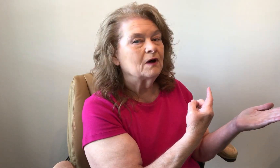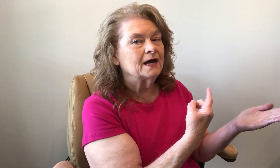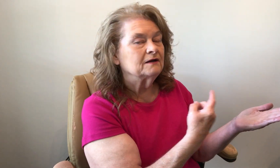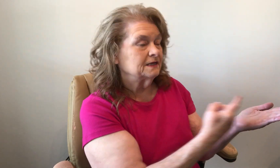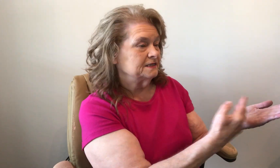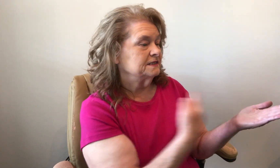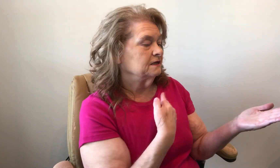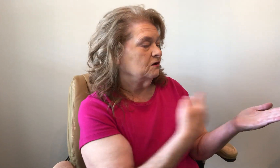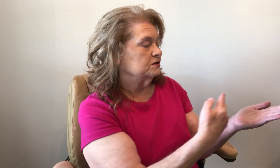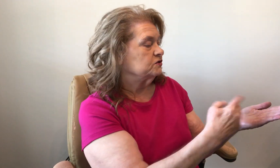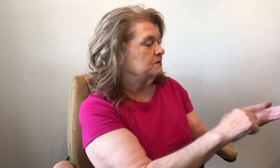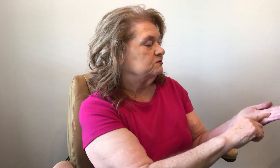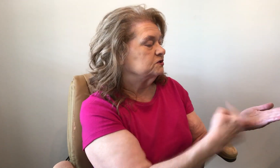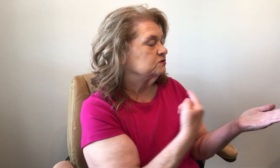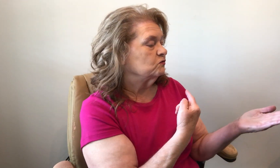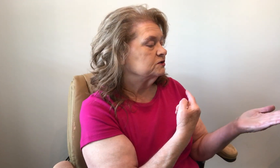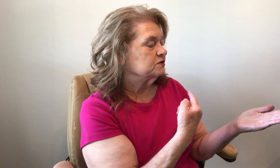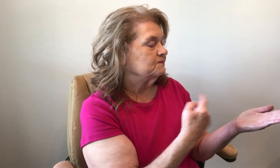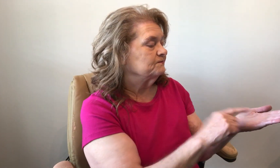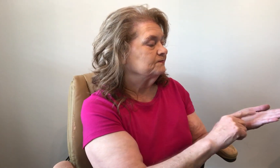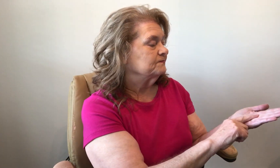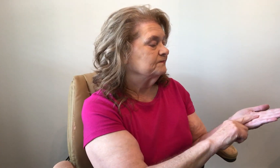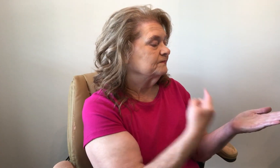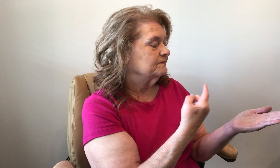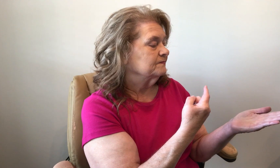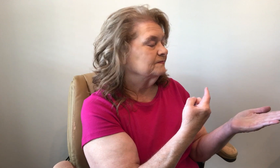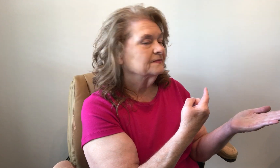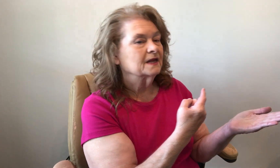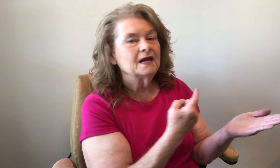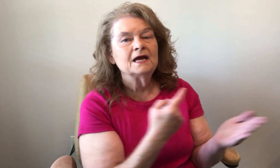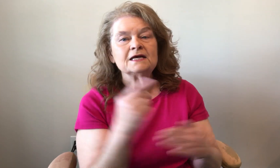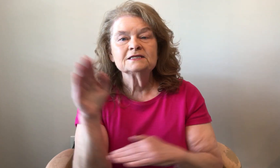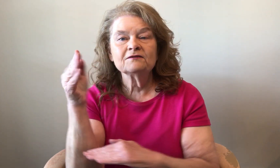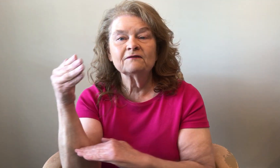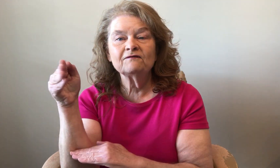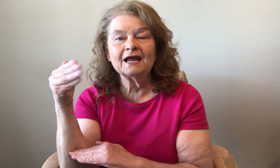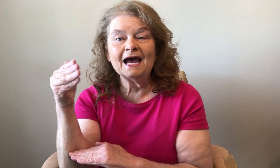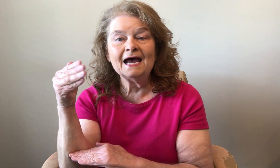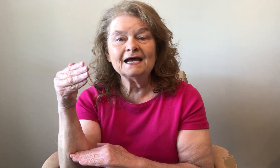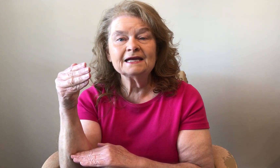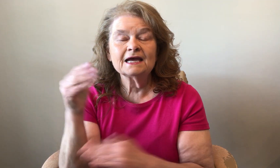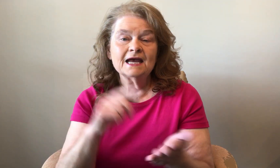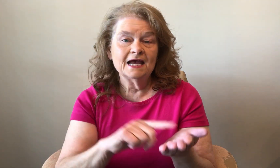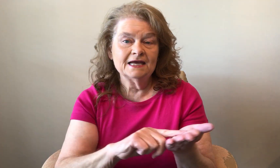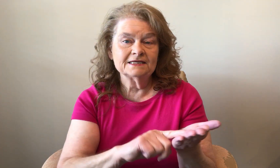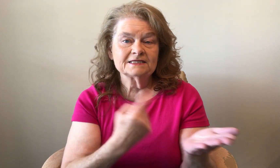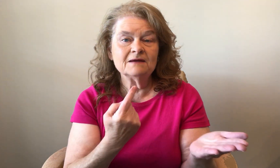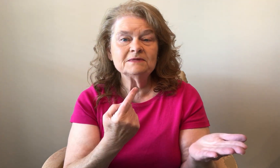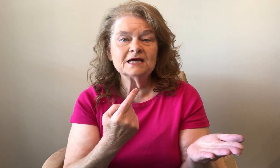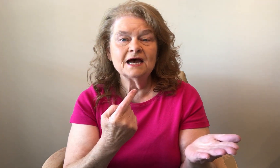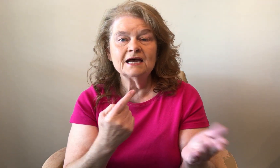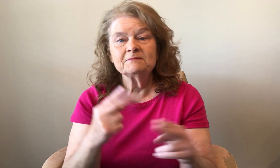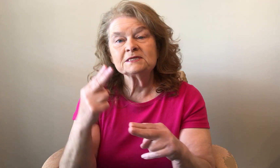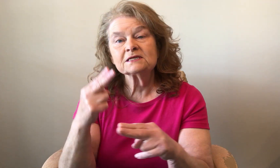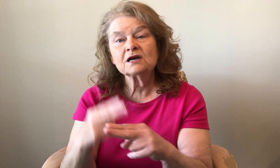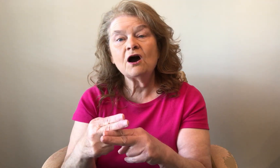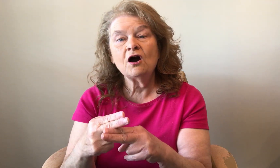while is the larger motion toward you. So the flag is sometimes